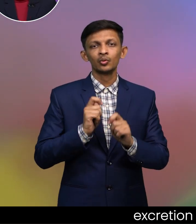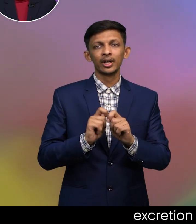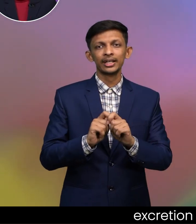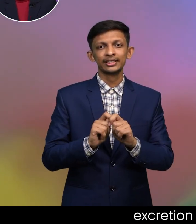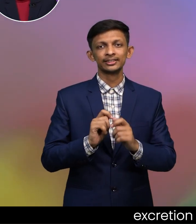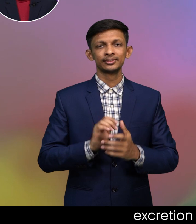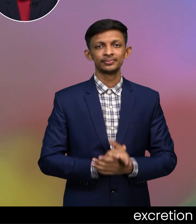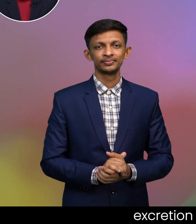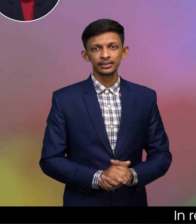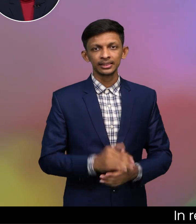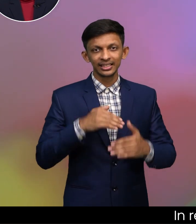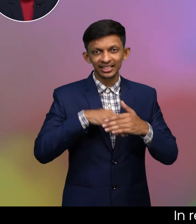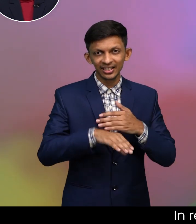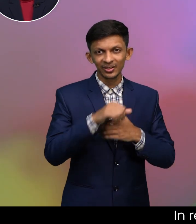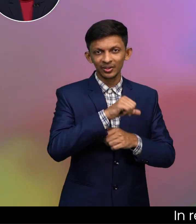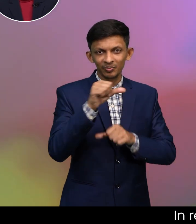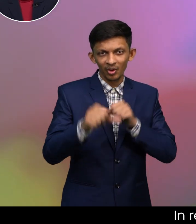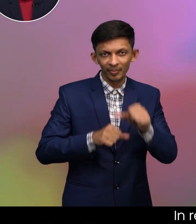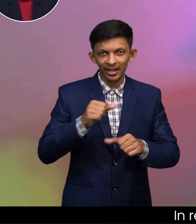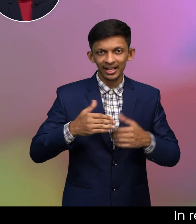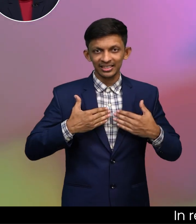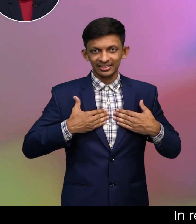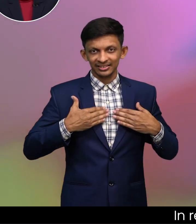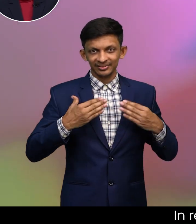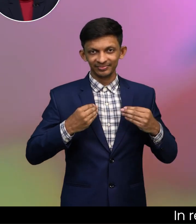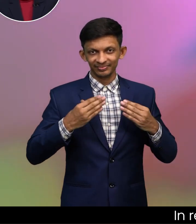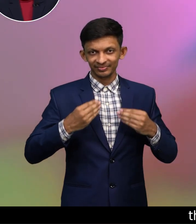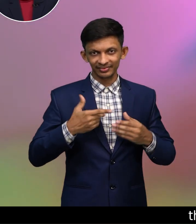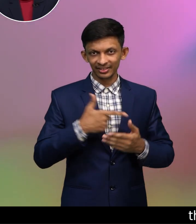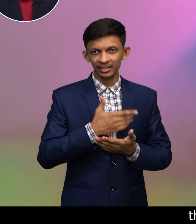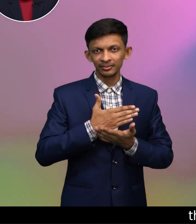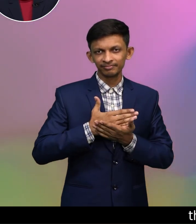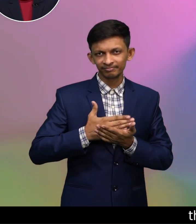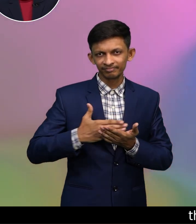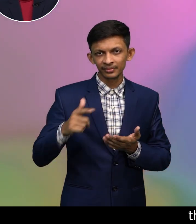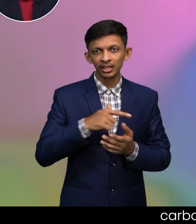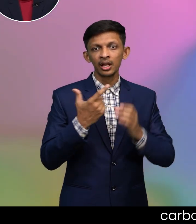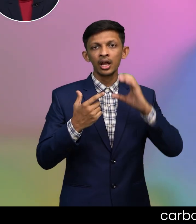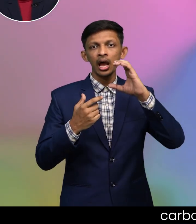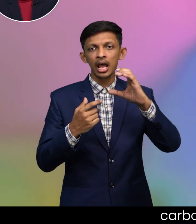You know that kidneys are the chief excretory organ of our body.